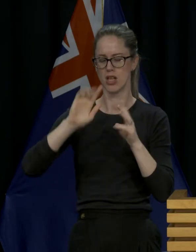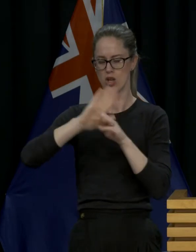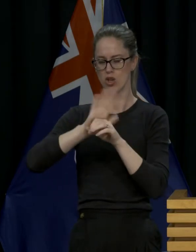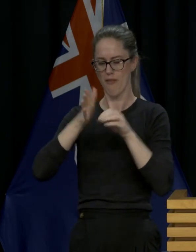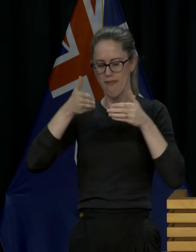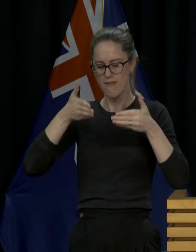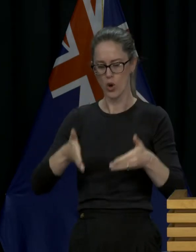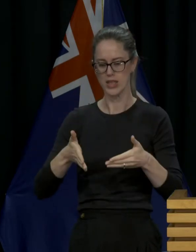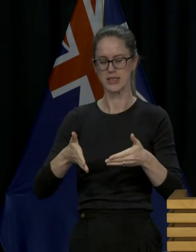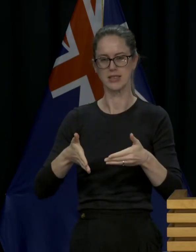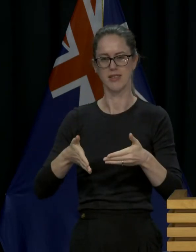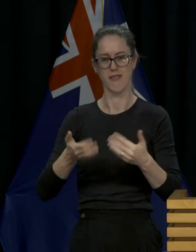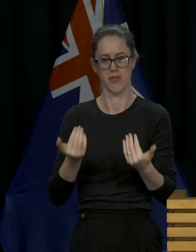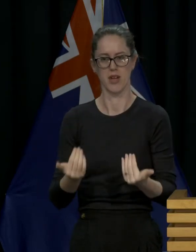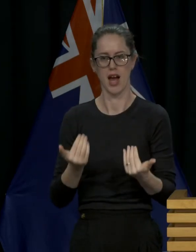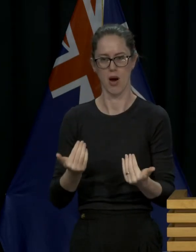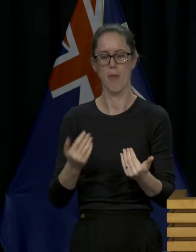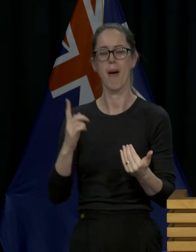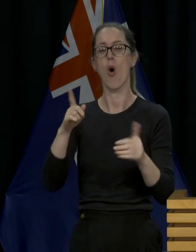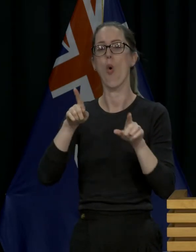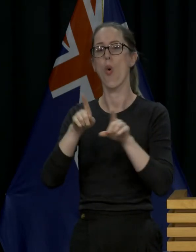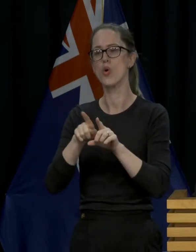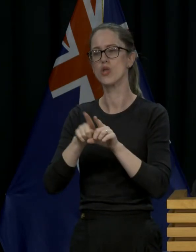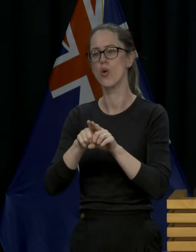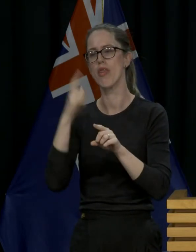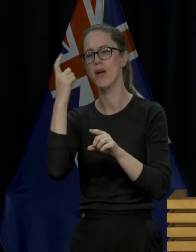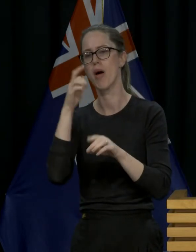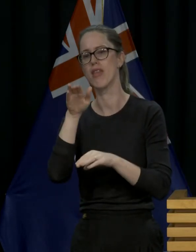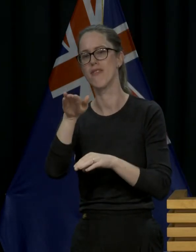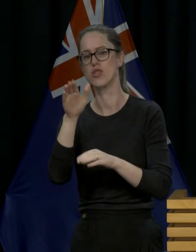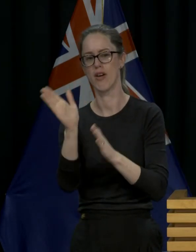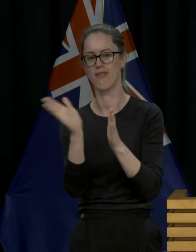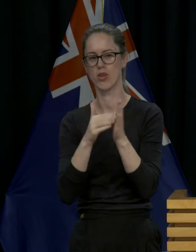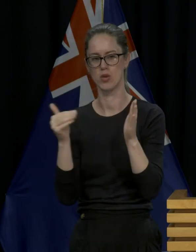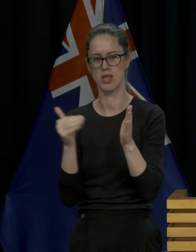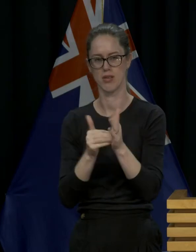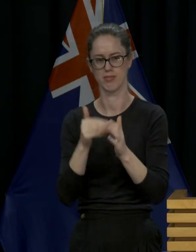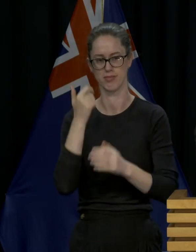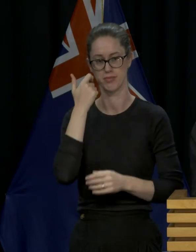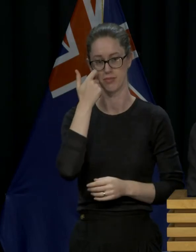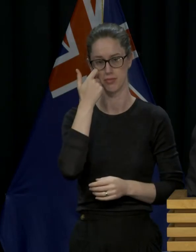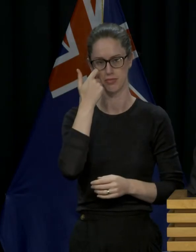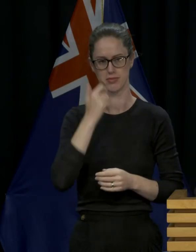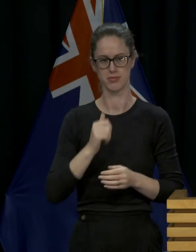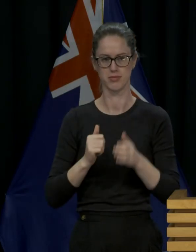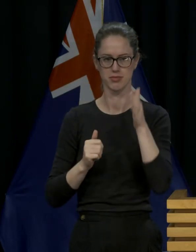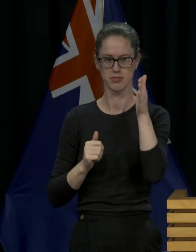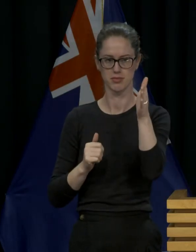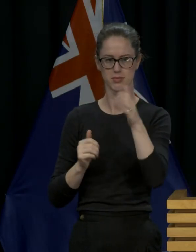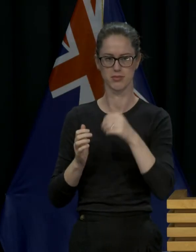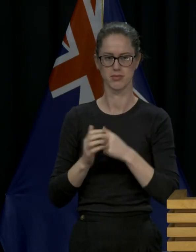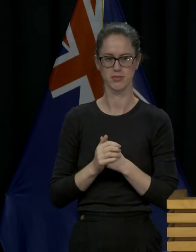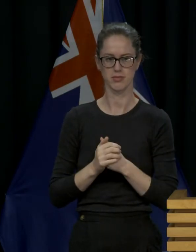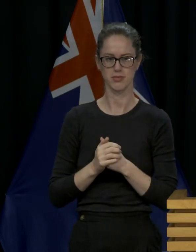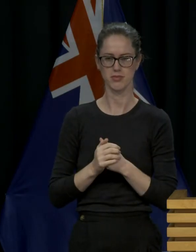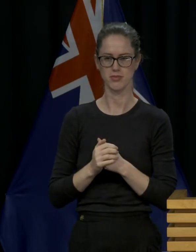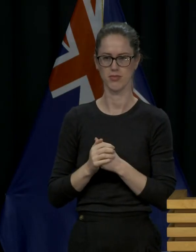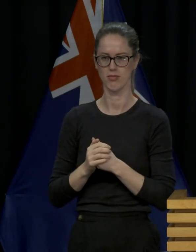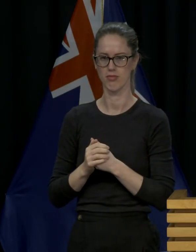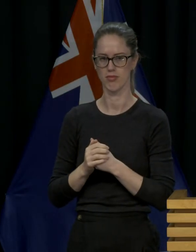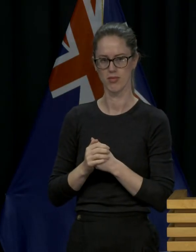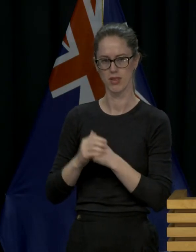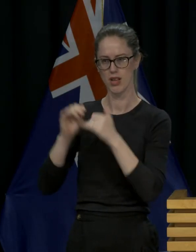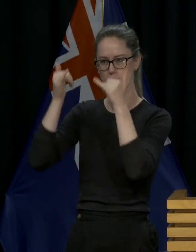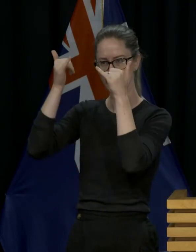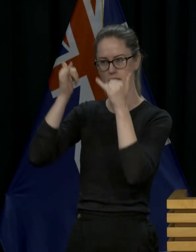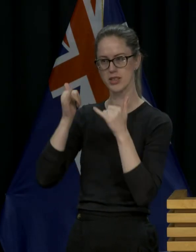focus people expect us to have, whilst also looking to what the future looks like for New Zealand. Gina? Was it intentional to have all of those justice